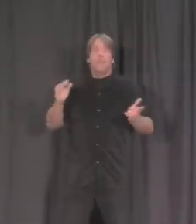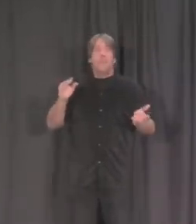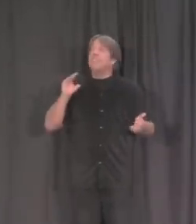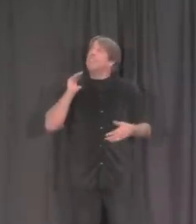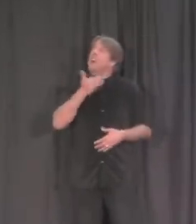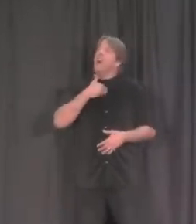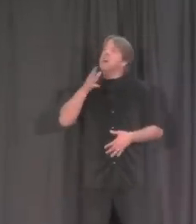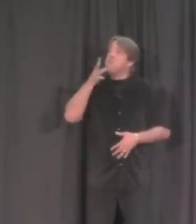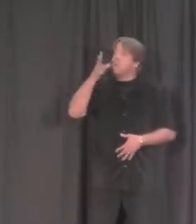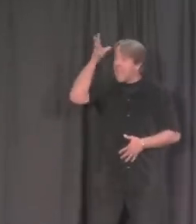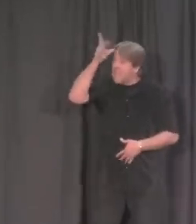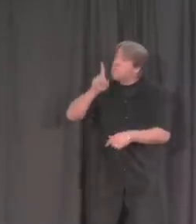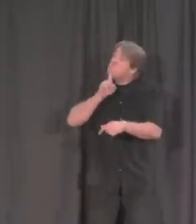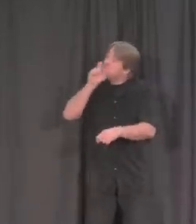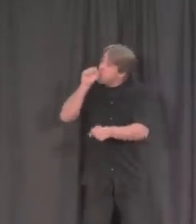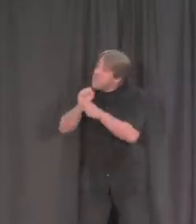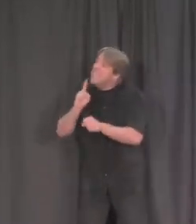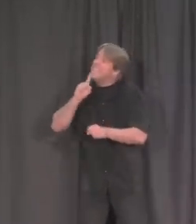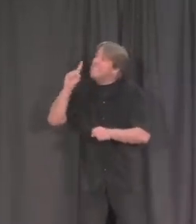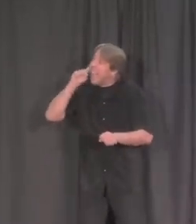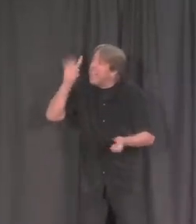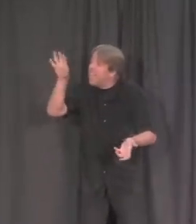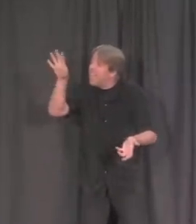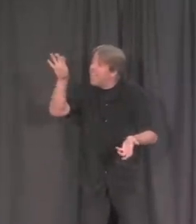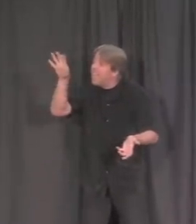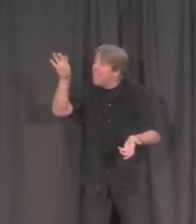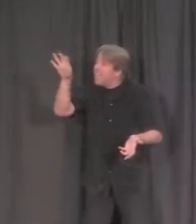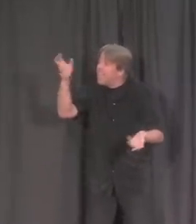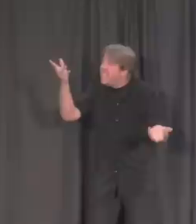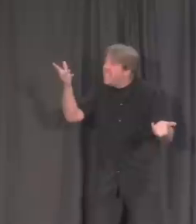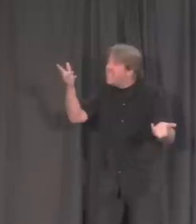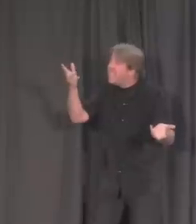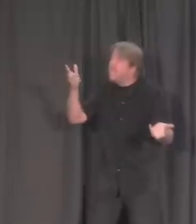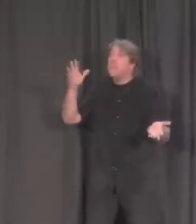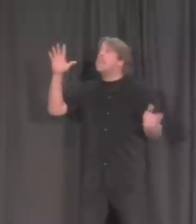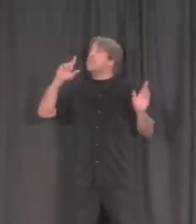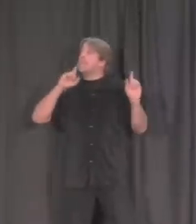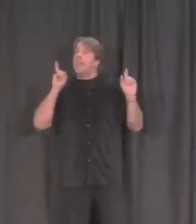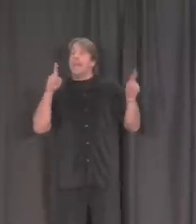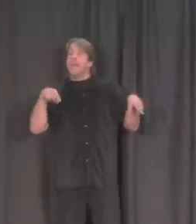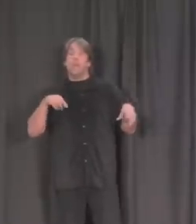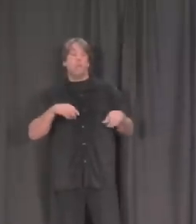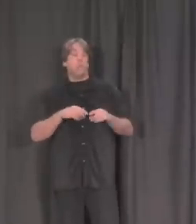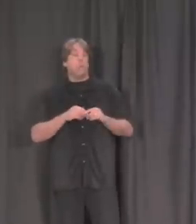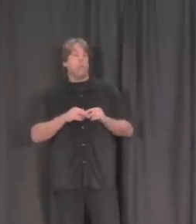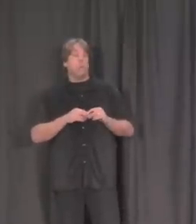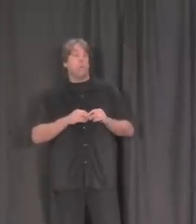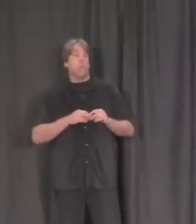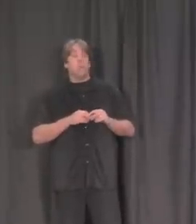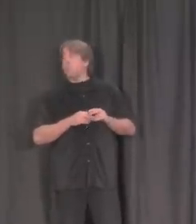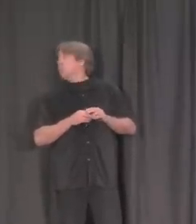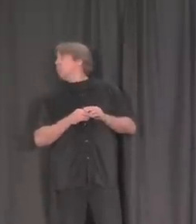was. He noticed I was very distressed and asked me, and I went, are parents really deaf? His response